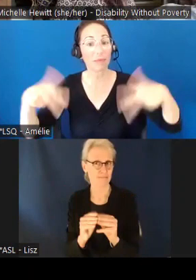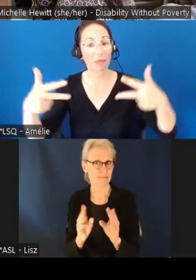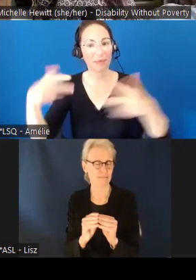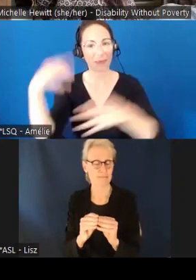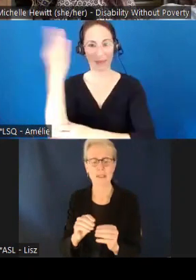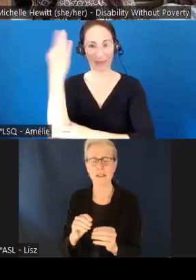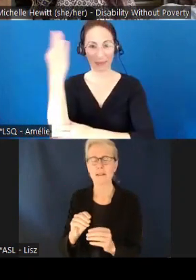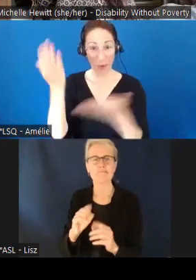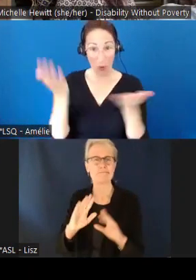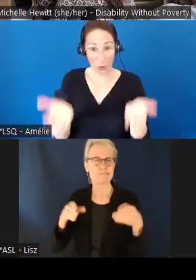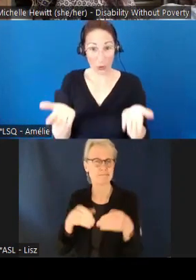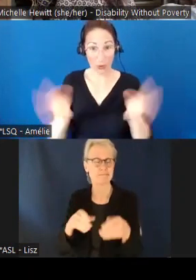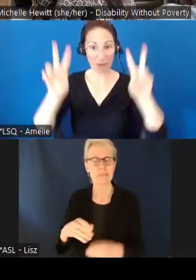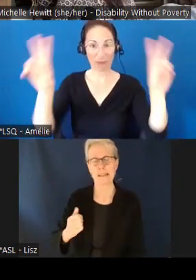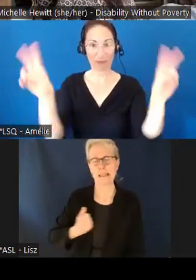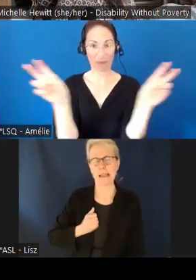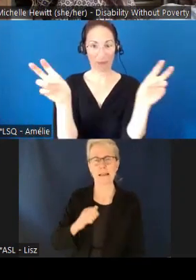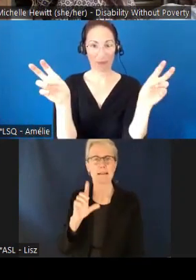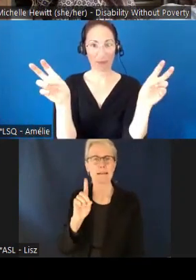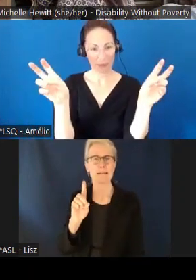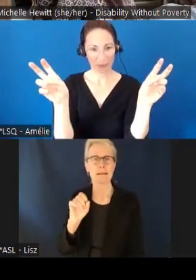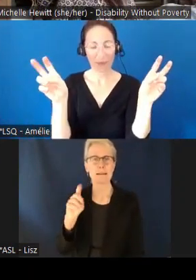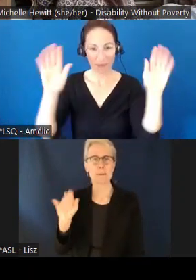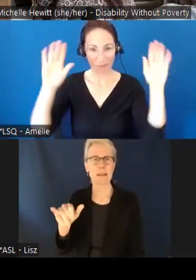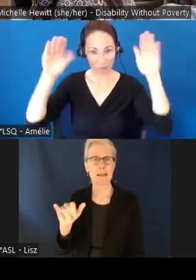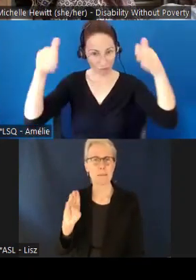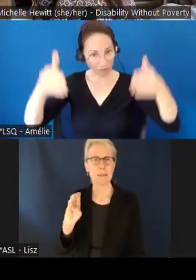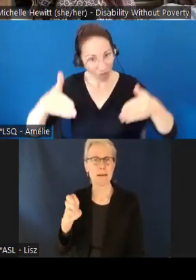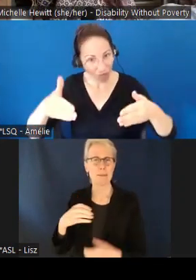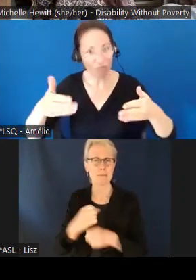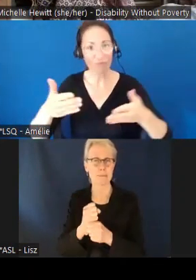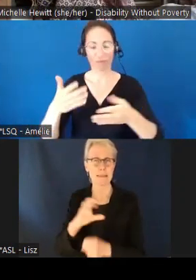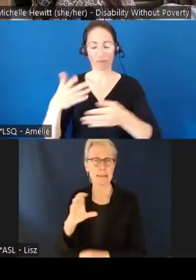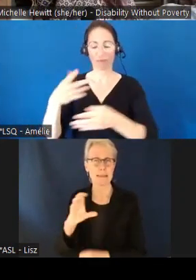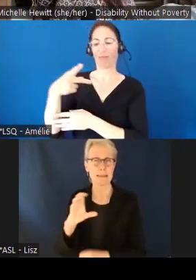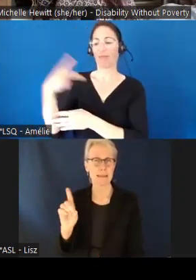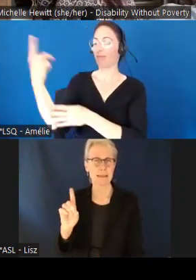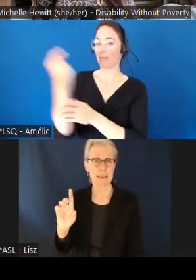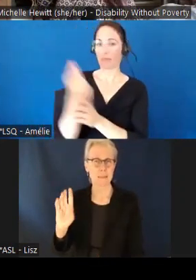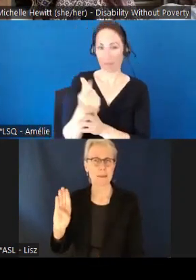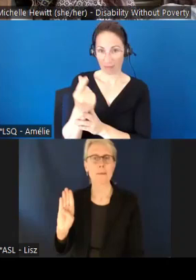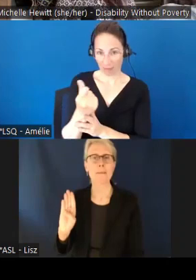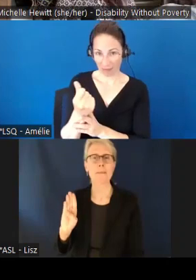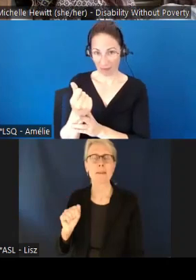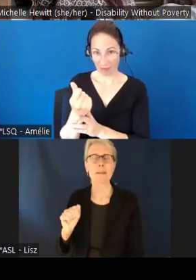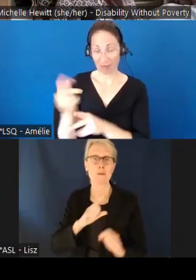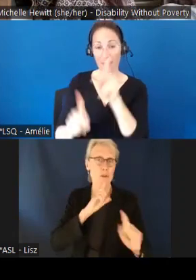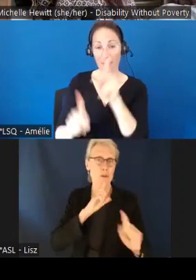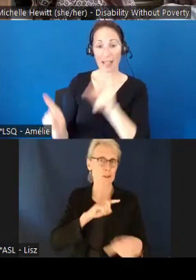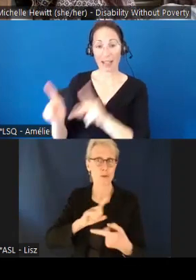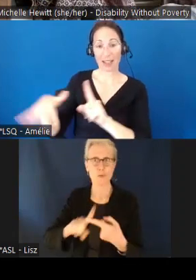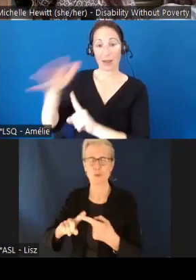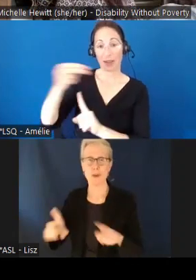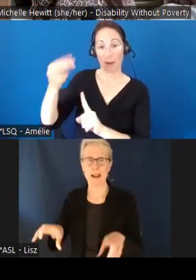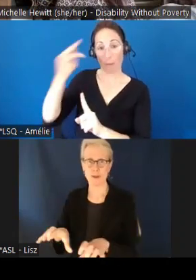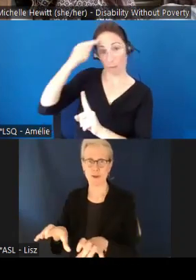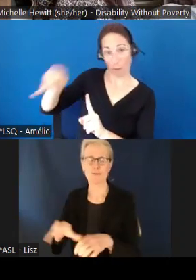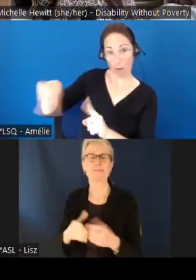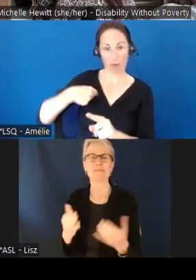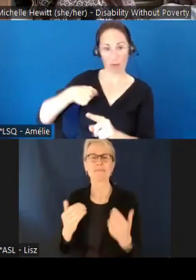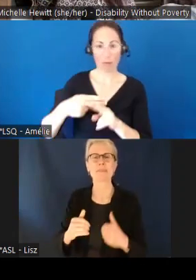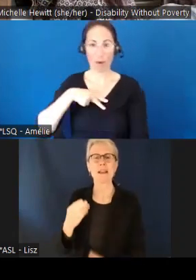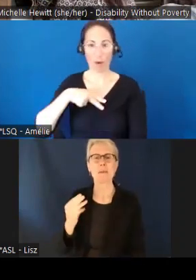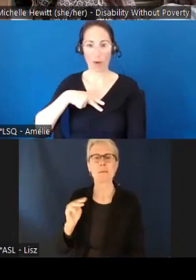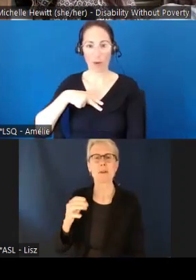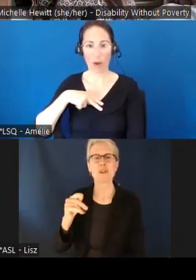Disability Benefit, the budget from reaction to action. My name is Michelle Hewitt. I'm the chair of Disability